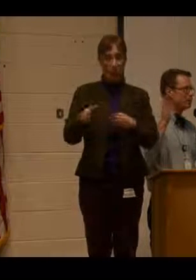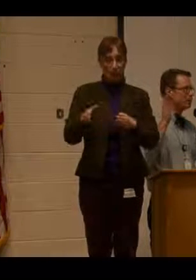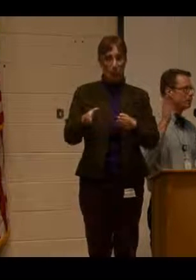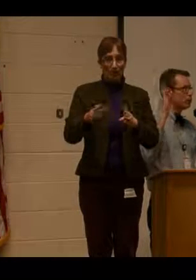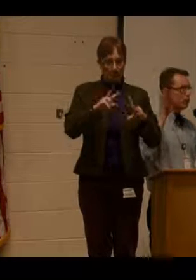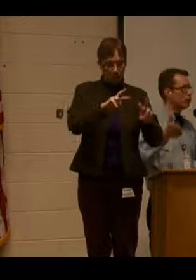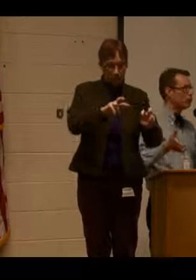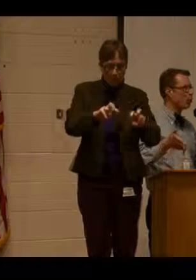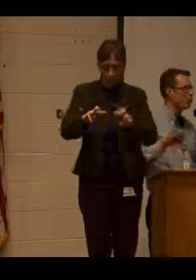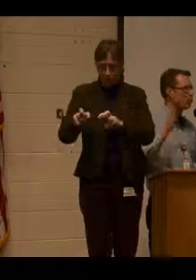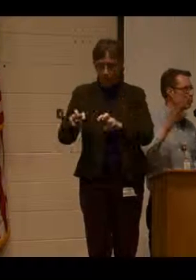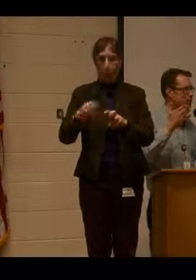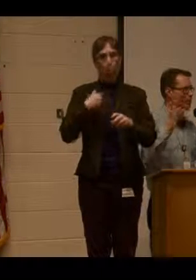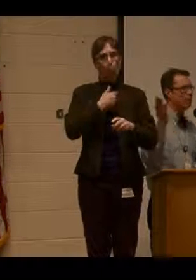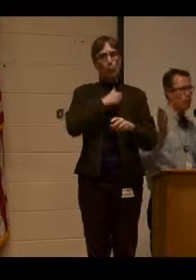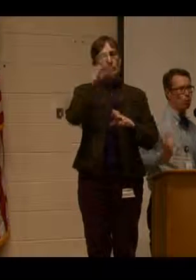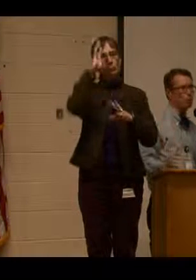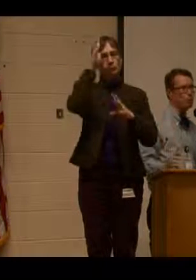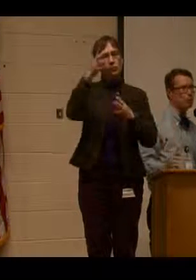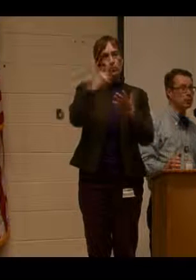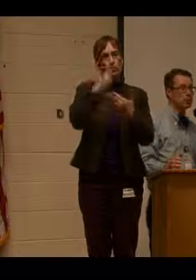many programs.